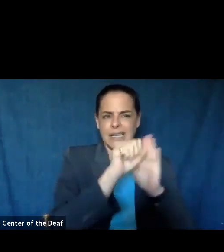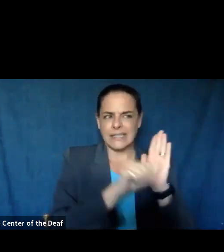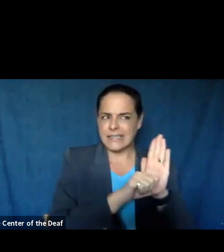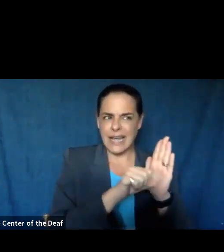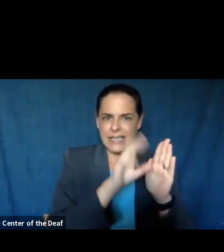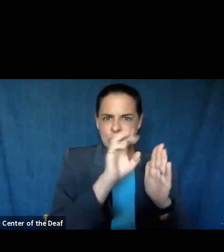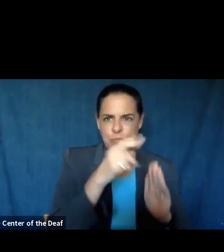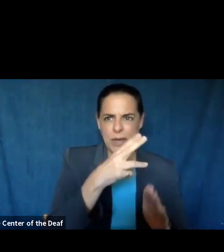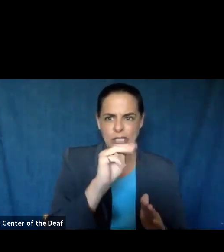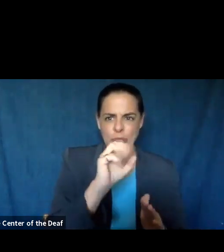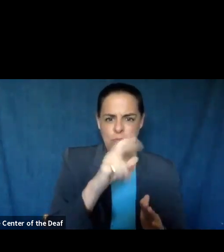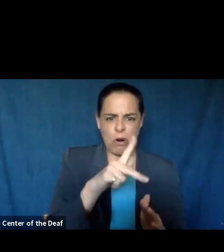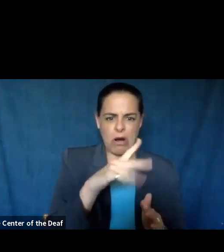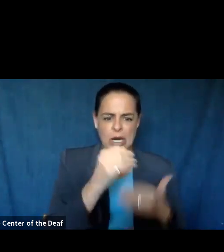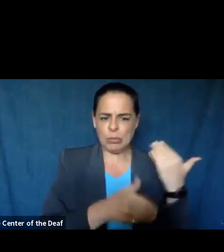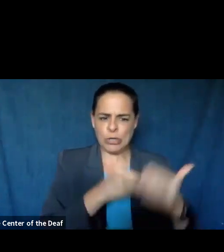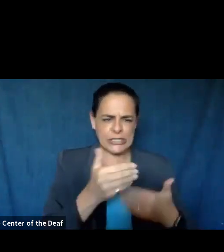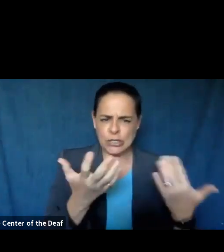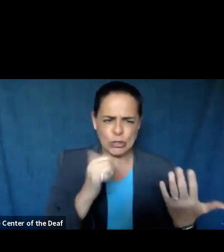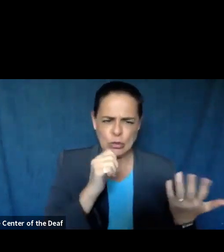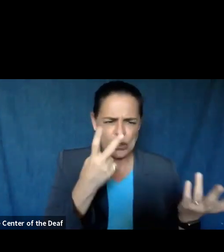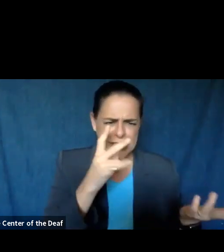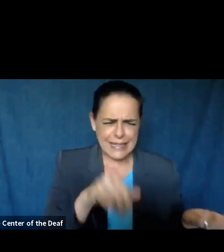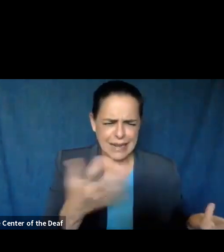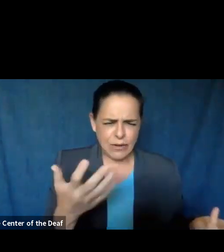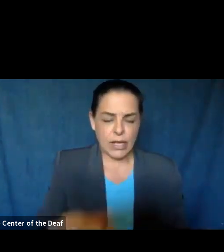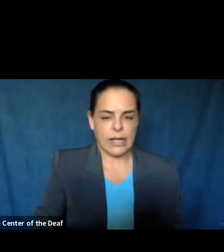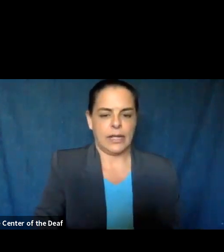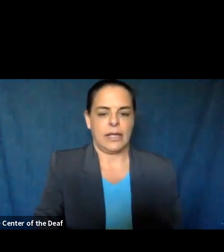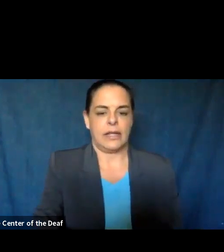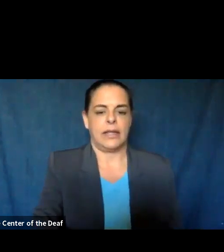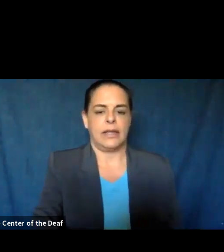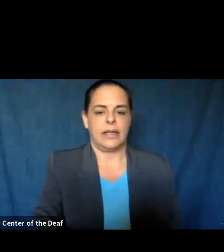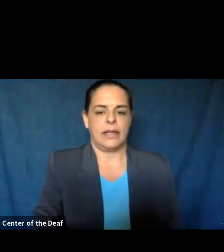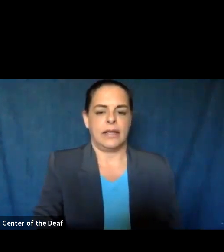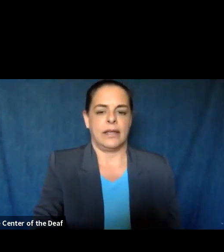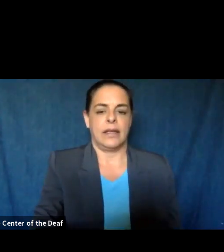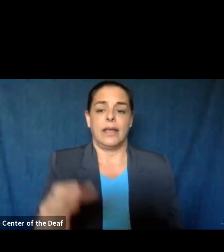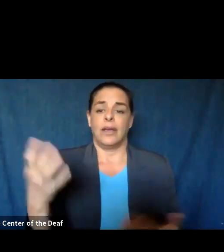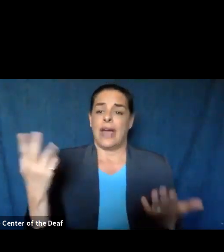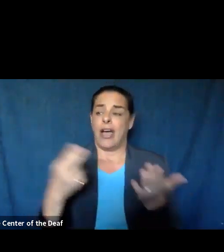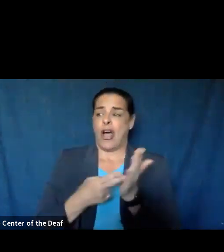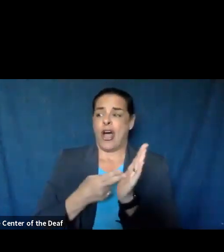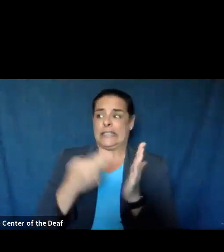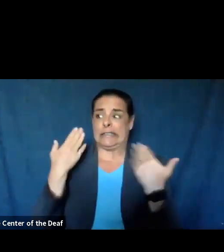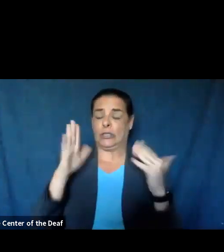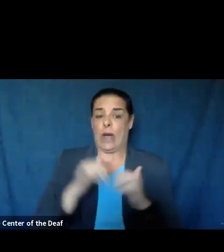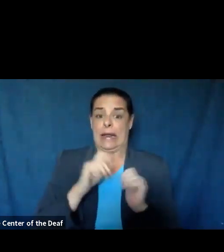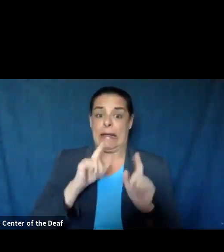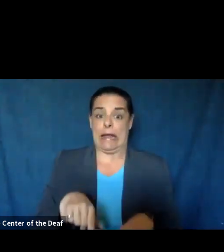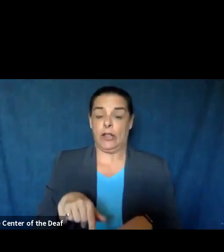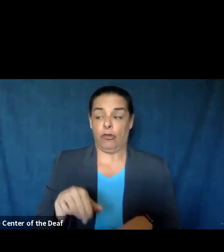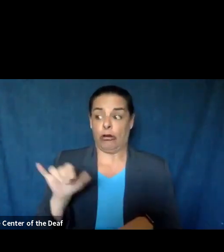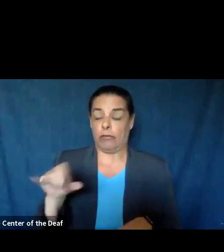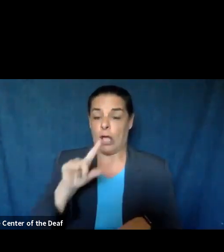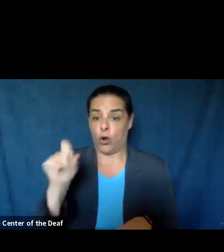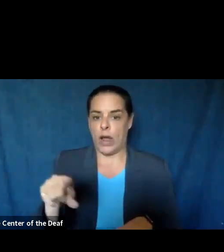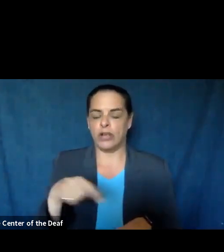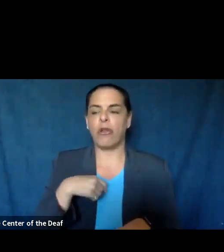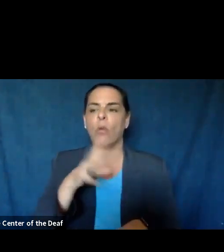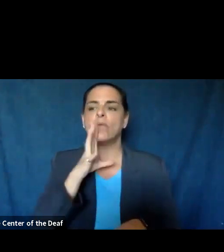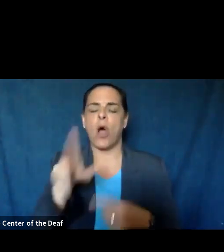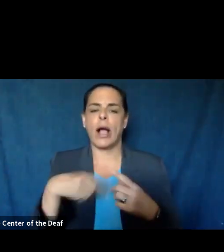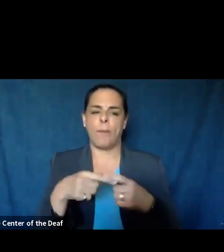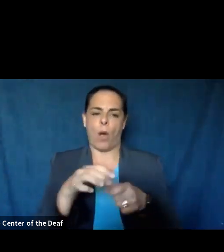procedure? I don't really know how to answer that question, to be honest. I think that we're trying really hard. I'll talk about